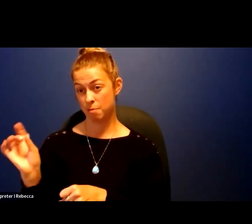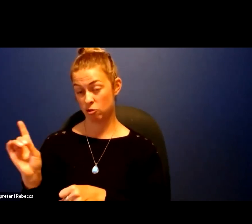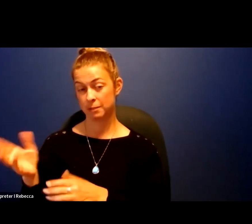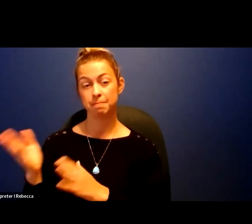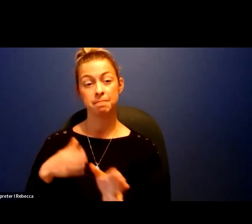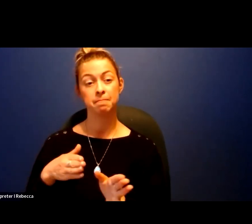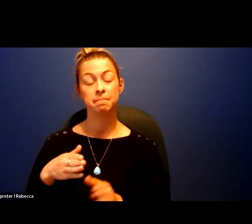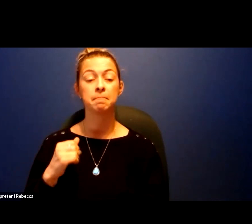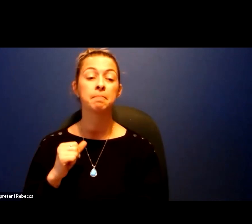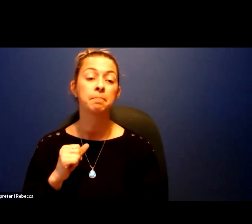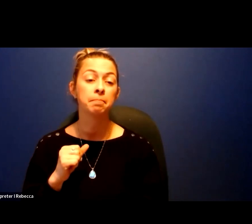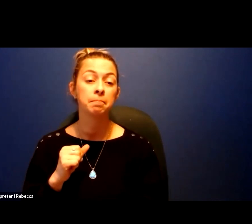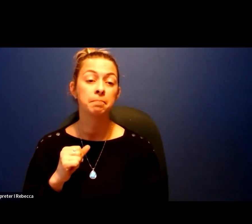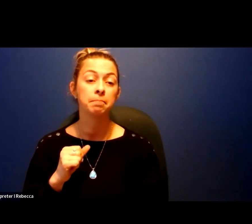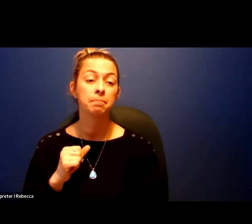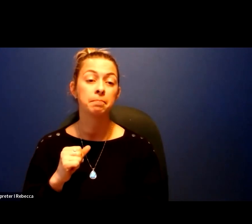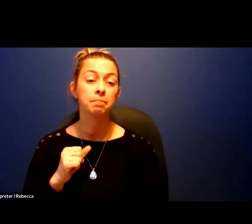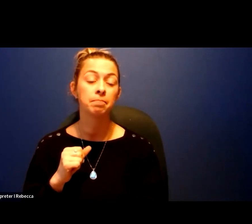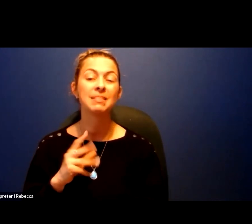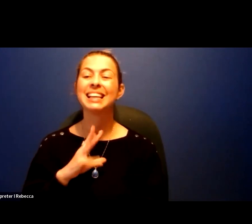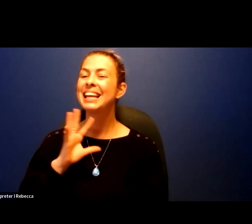Allen. I would say engagement at every level.